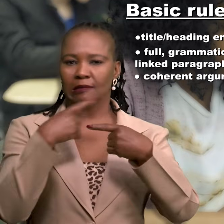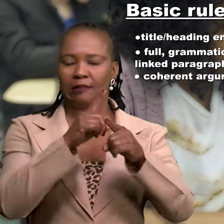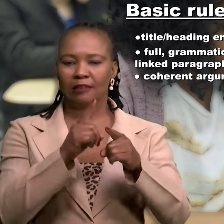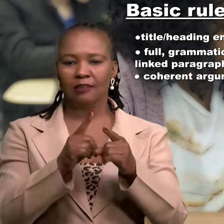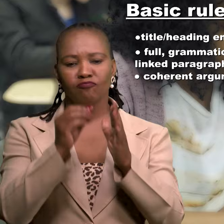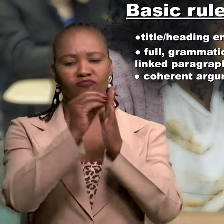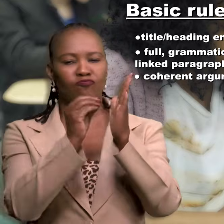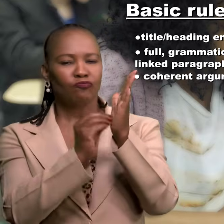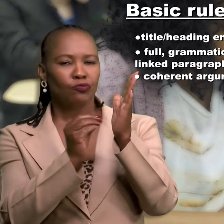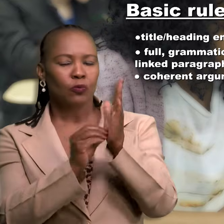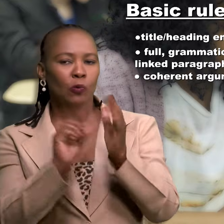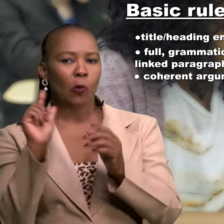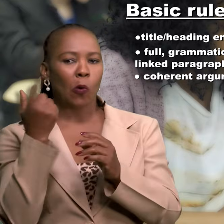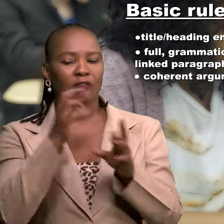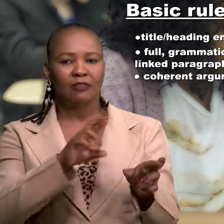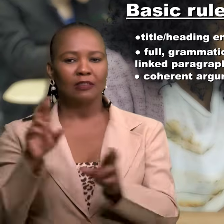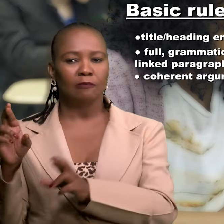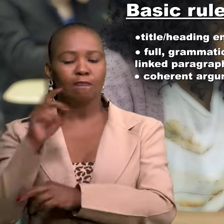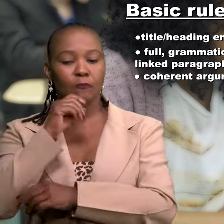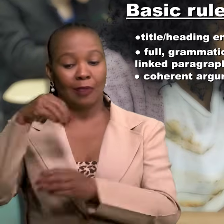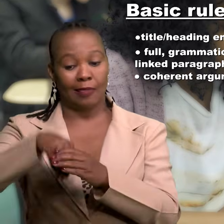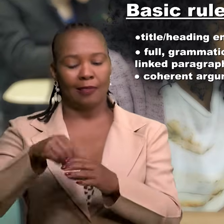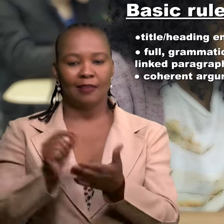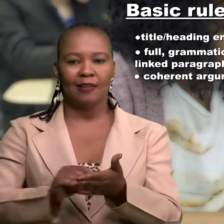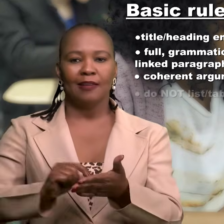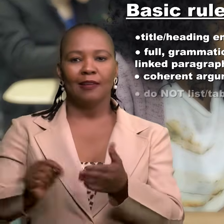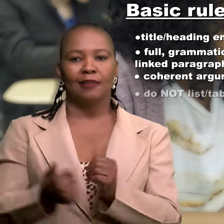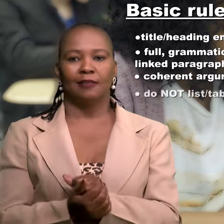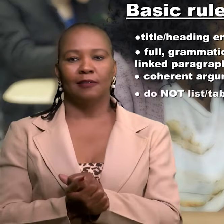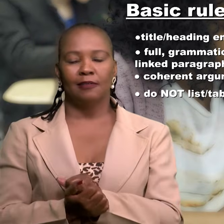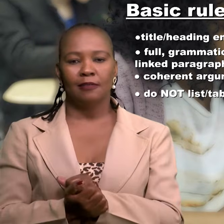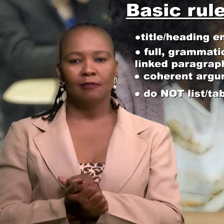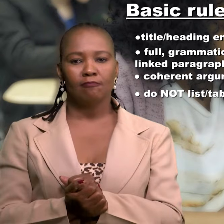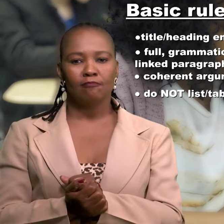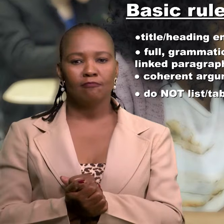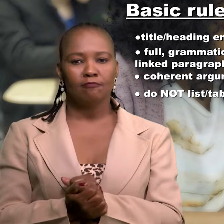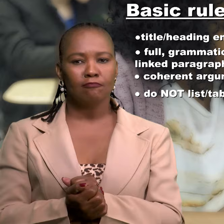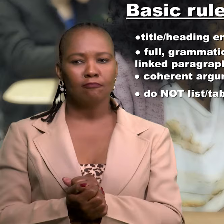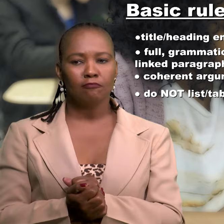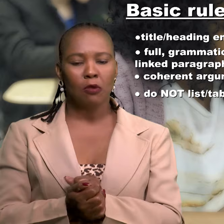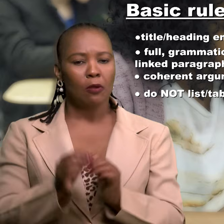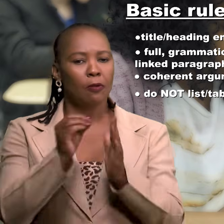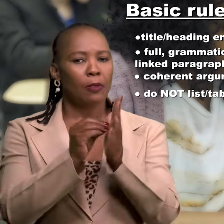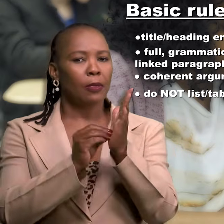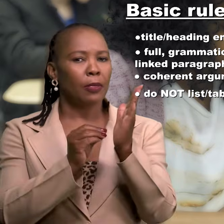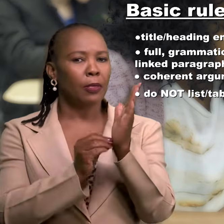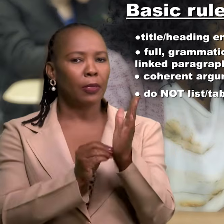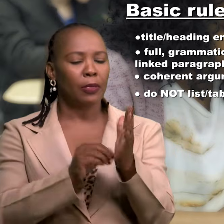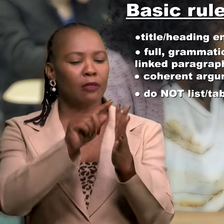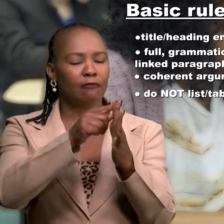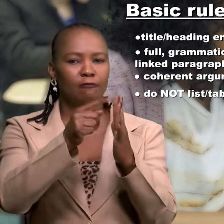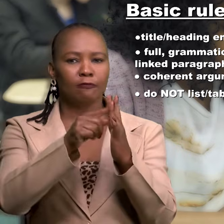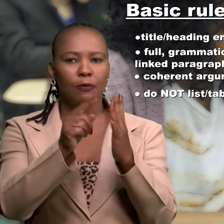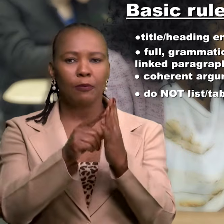cite all the references that you use in text. Do not list ideas in point